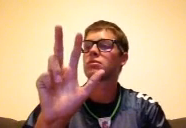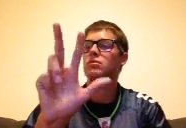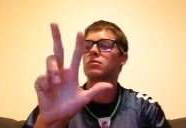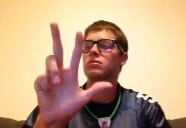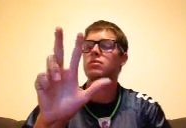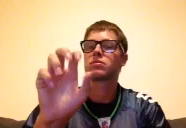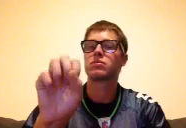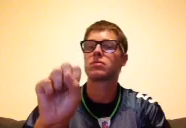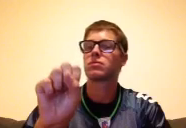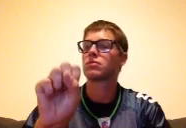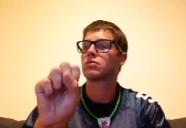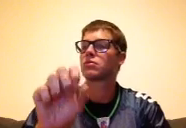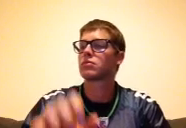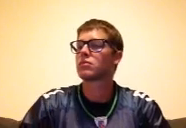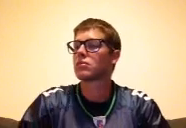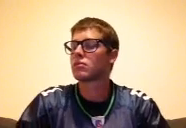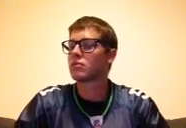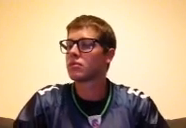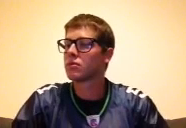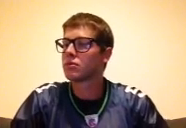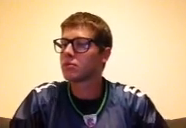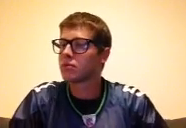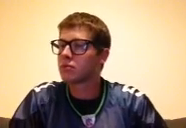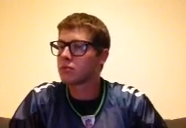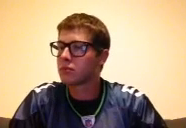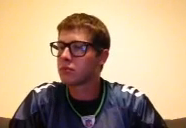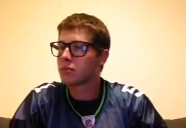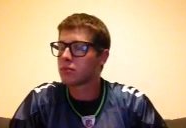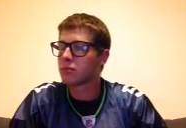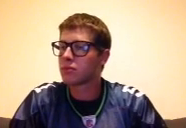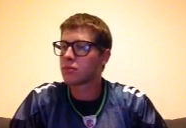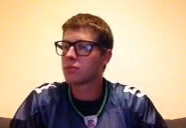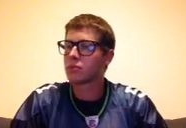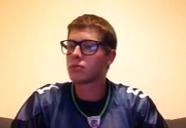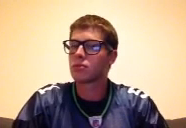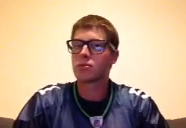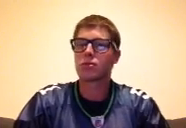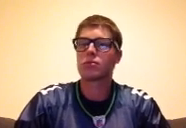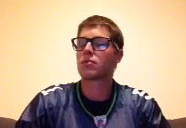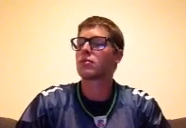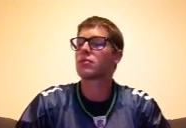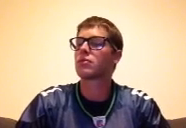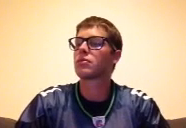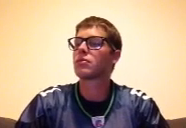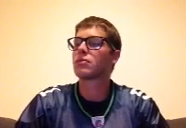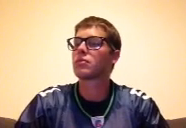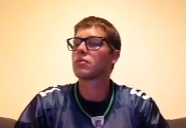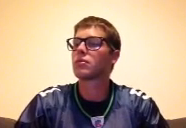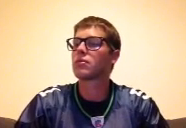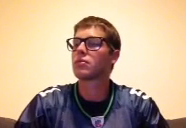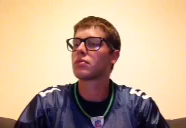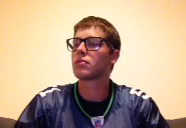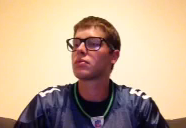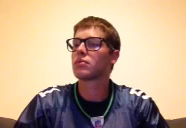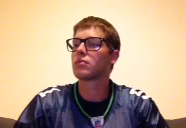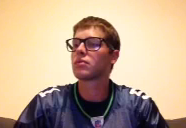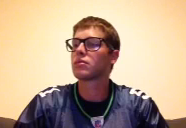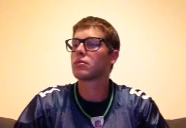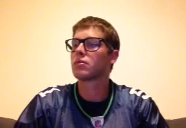Football, New England has 2 ghost calls that extend Baltimore Ravens drives that lead to touchdowns. And every game and every coach has a